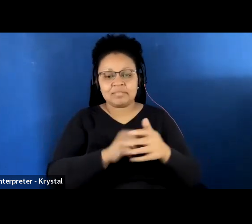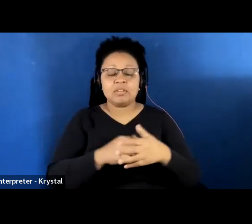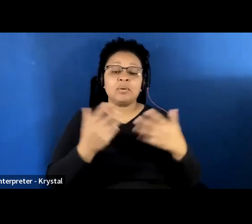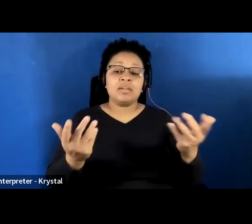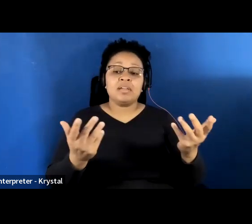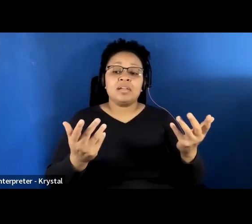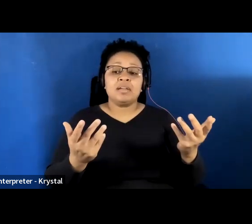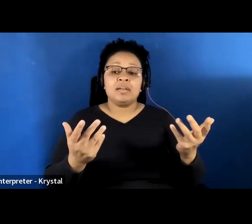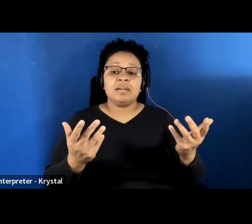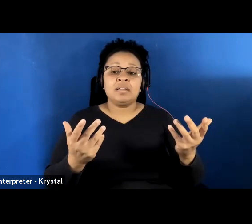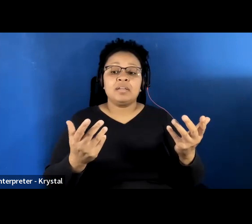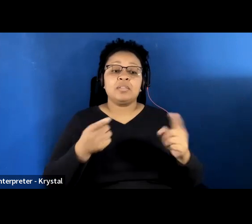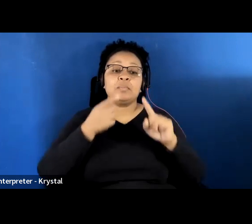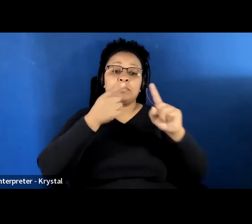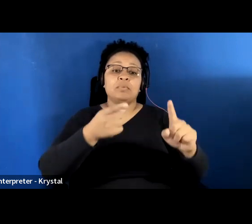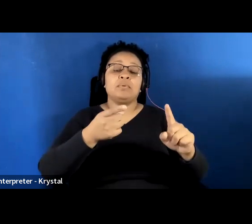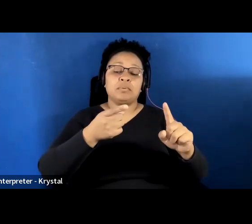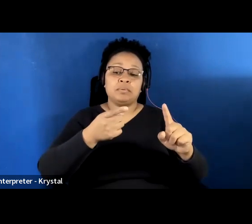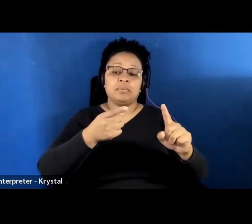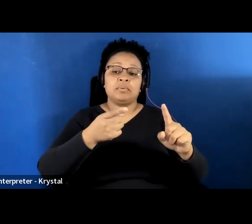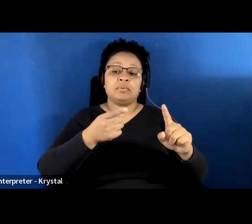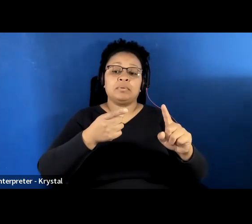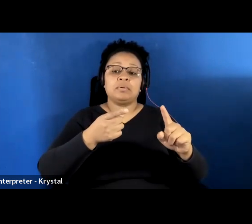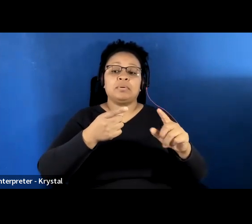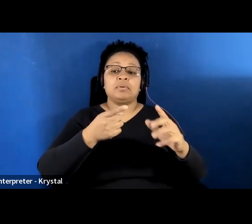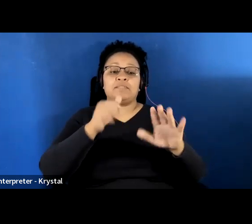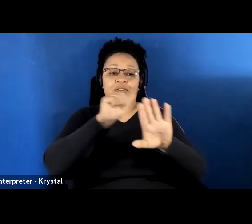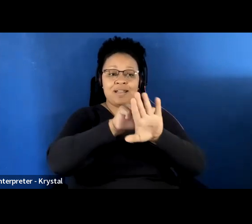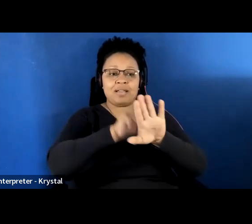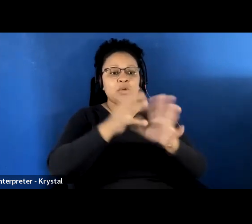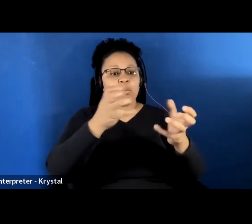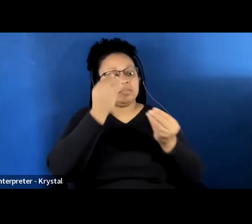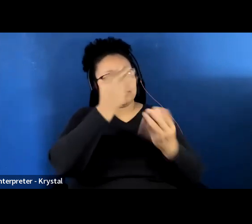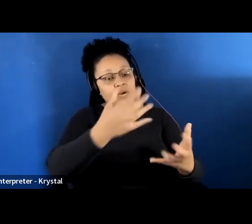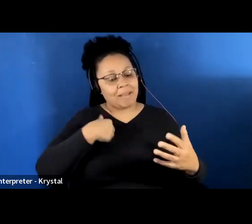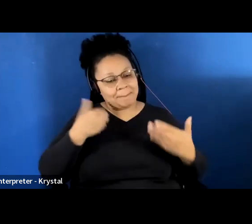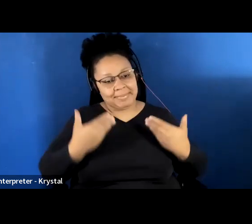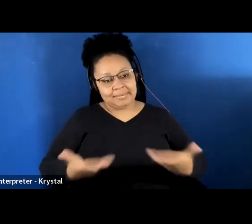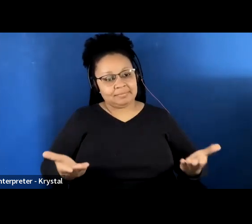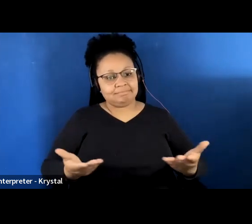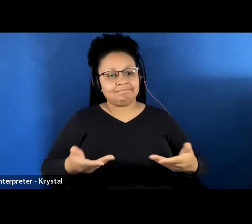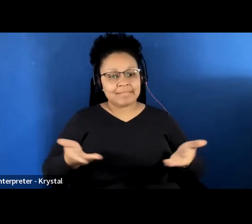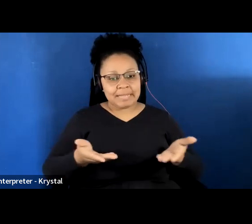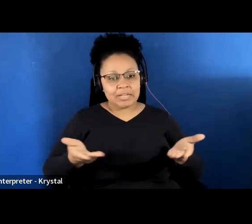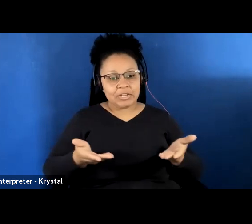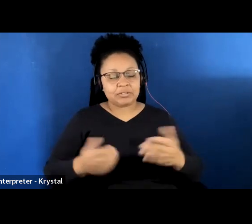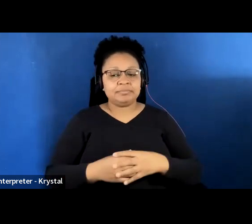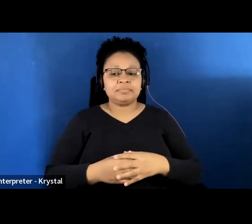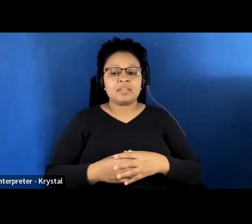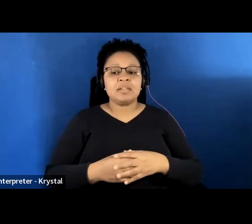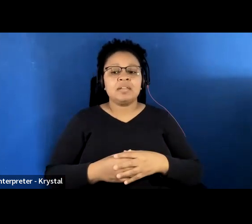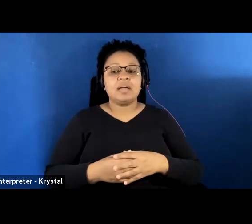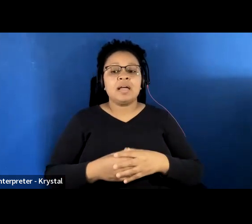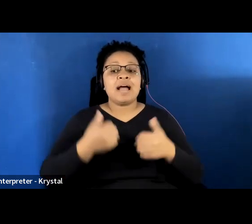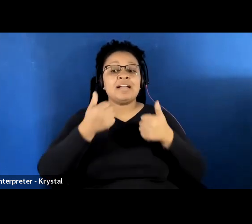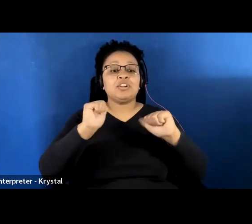so the purpose of knocking or communicating to them is you're trying to let them know that you're there. I try to make sure that I'm